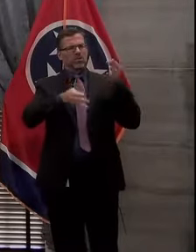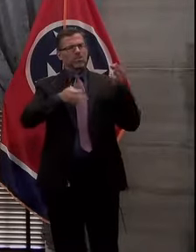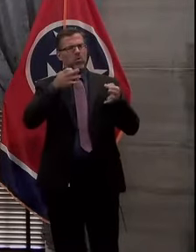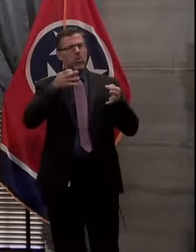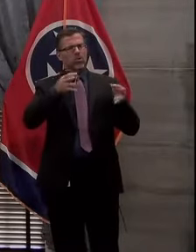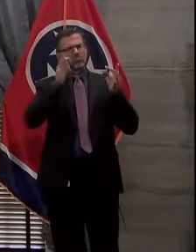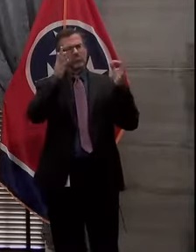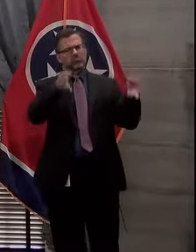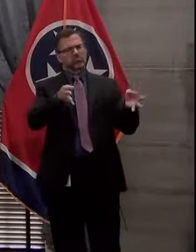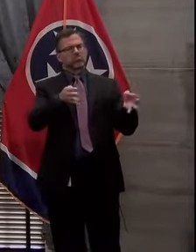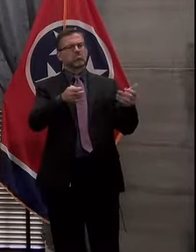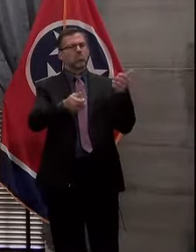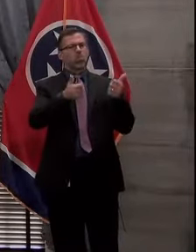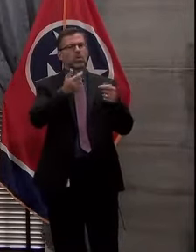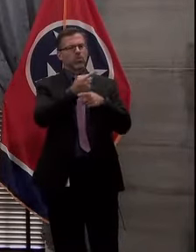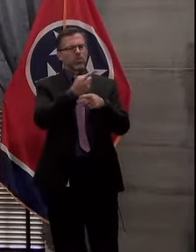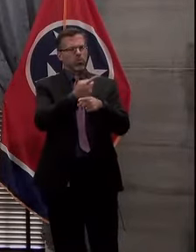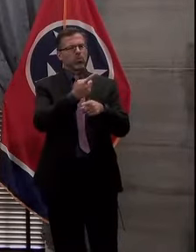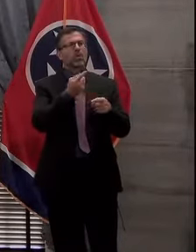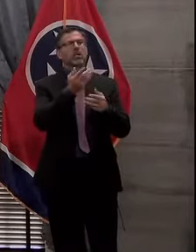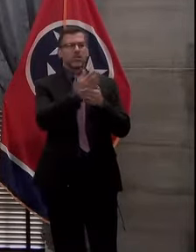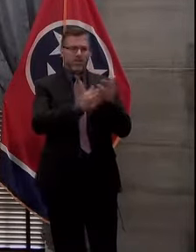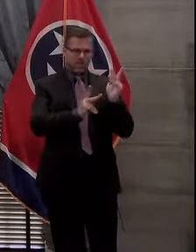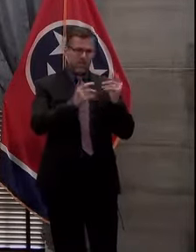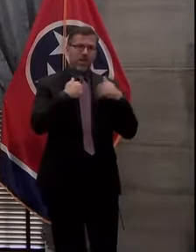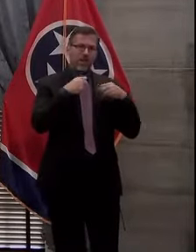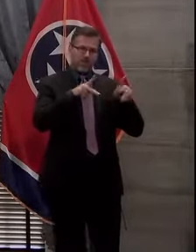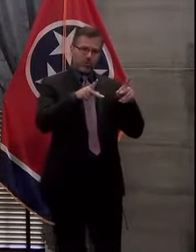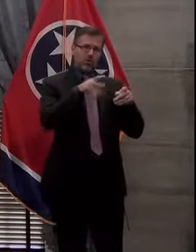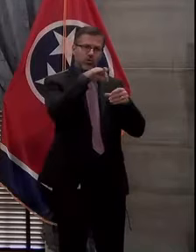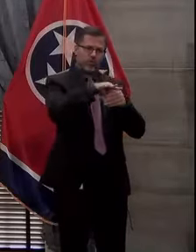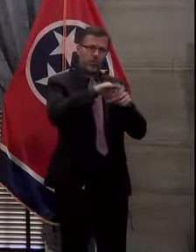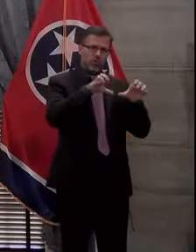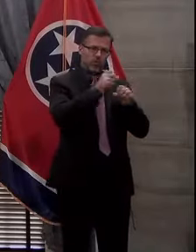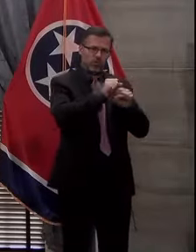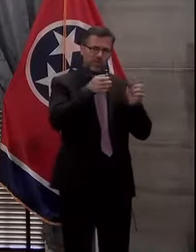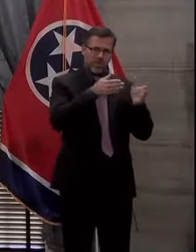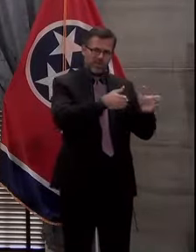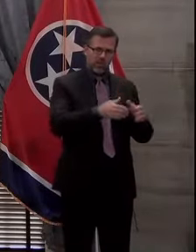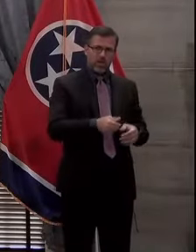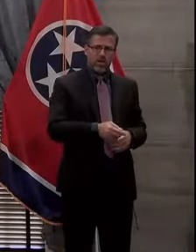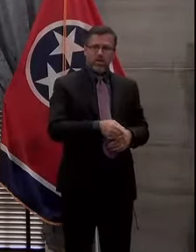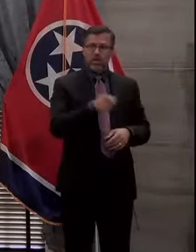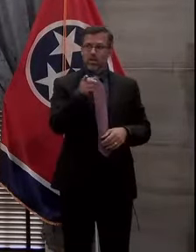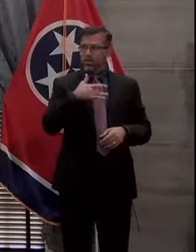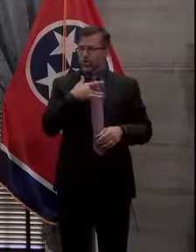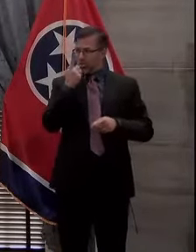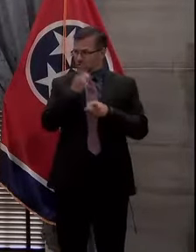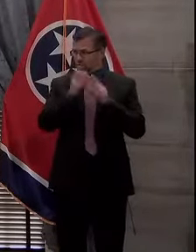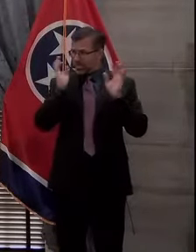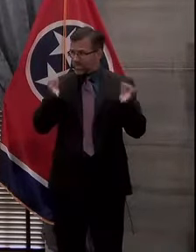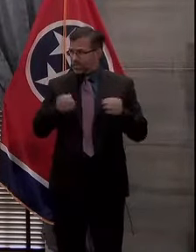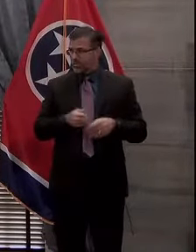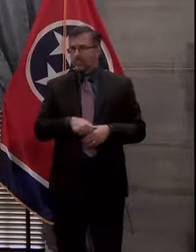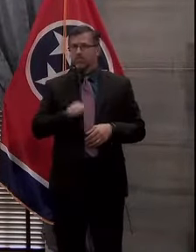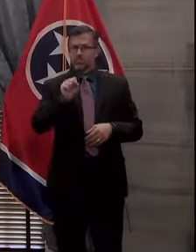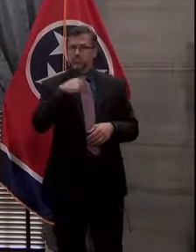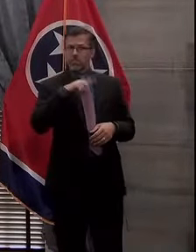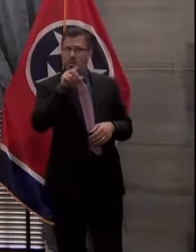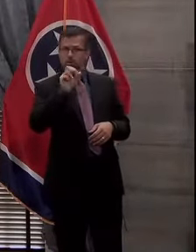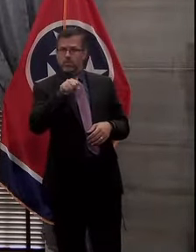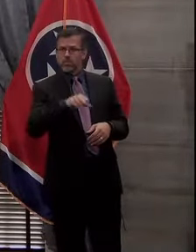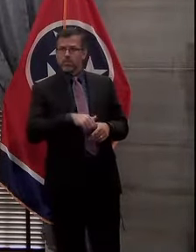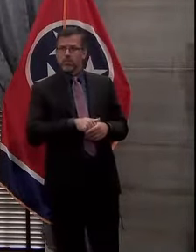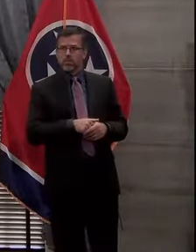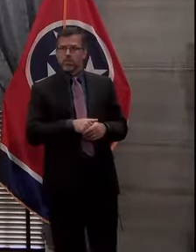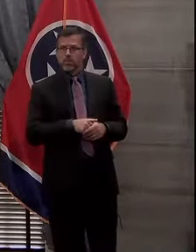was appropriate to give folks the opportunity to vote, but do it in a safe way. You feel it was the right decision? I do. Did